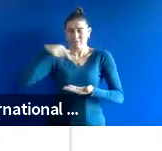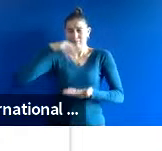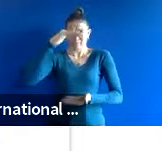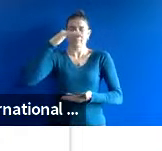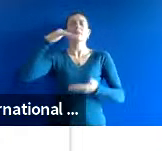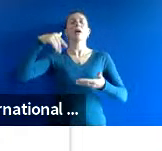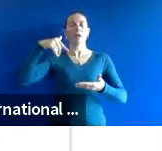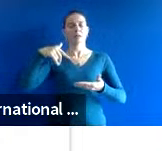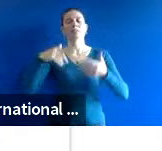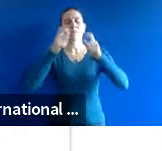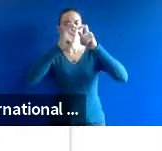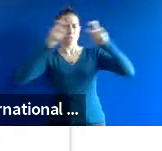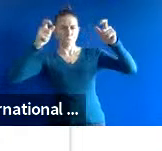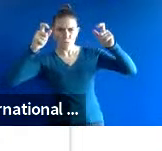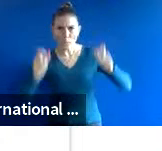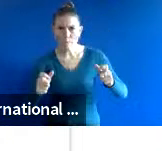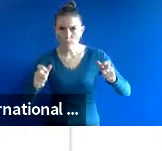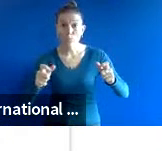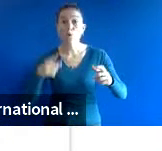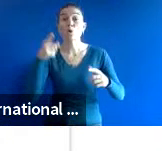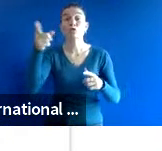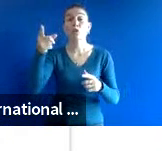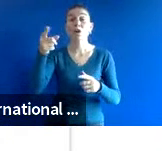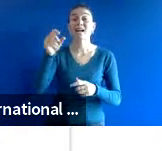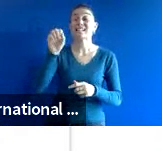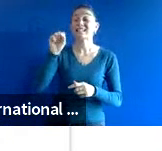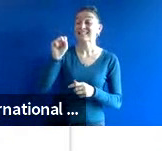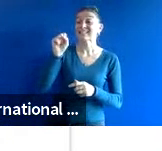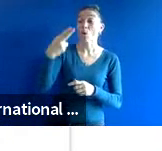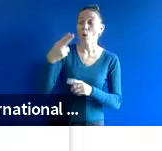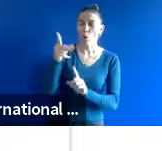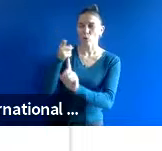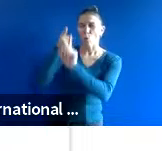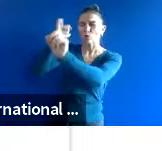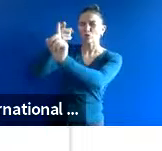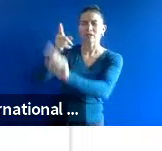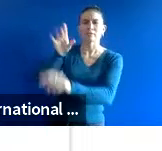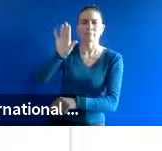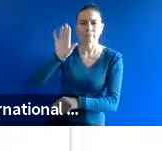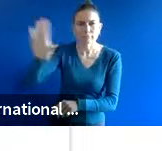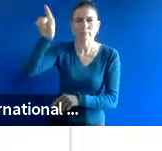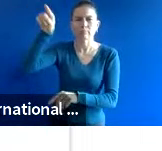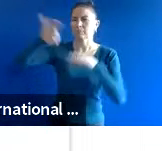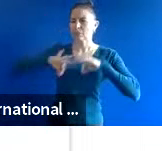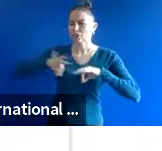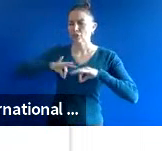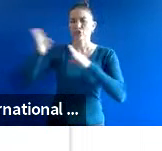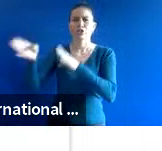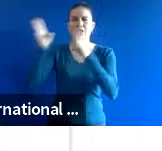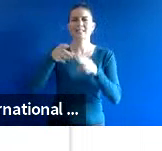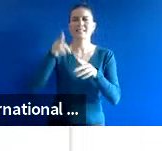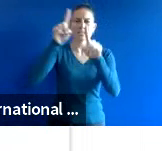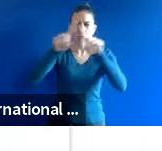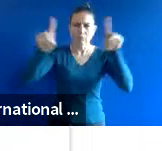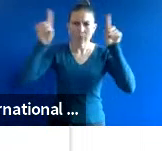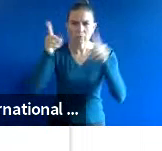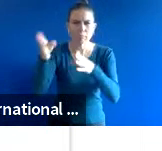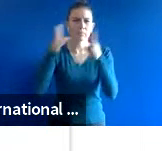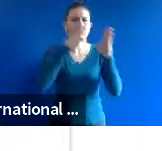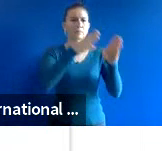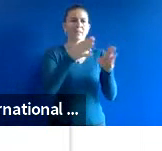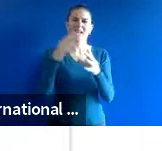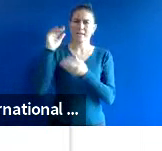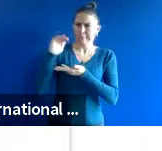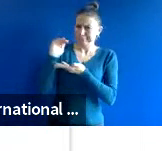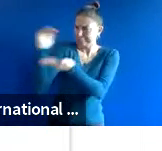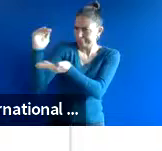on objectives for each stakeholder for higher education institution, national agencies and ministries of education on